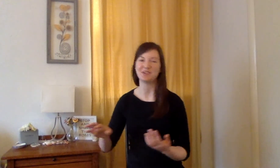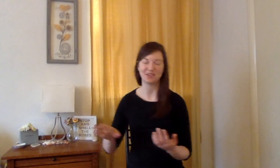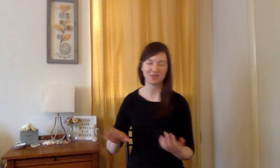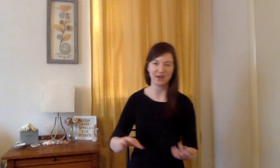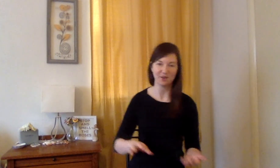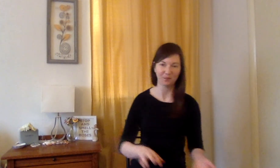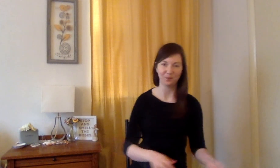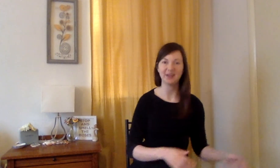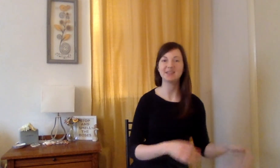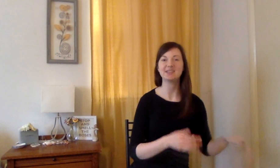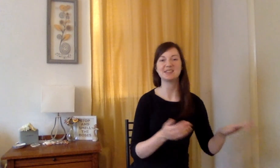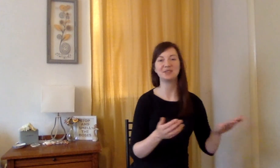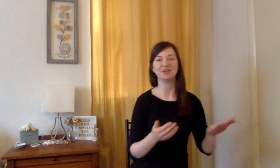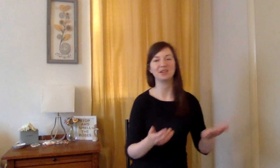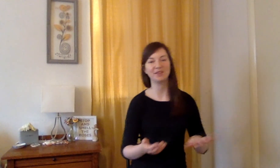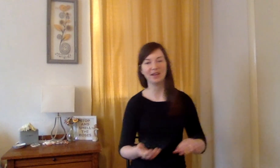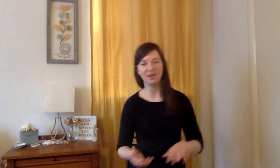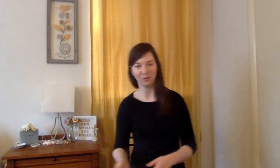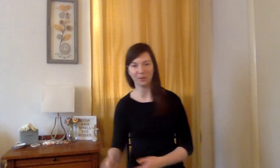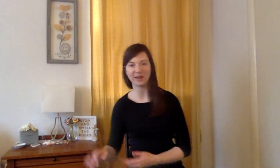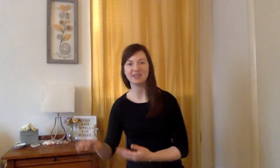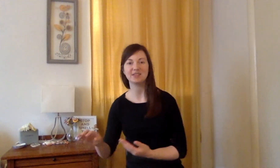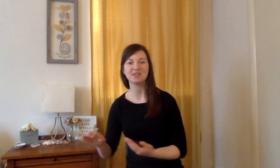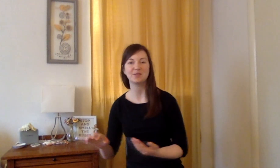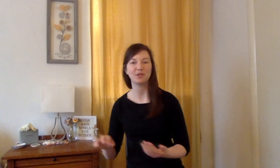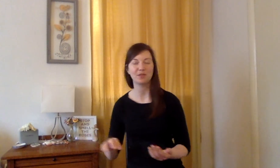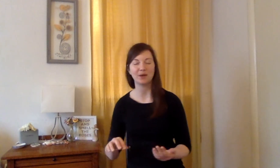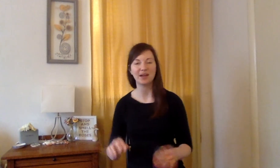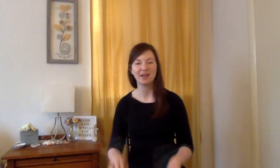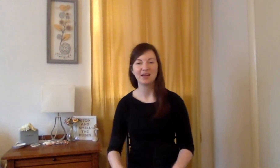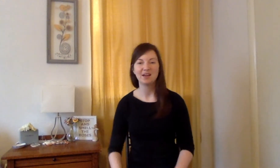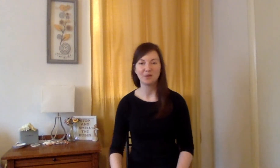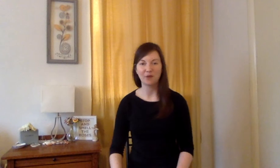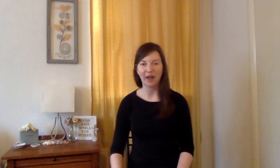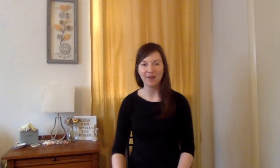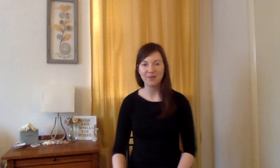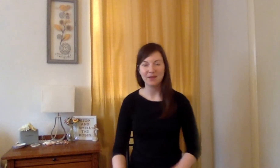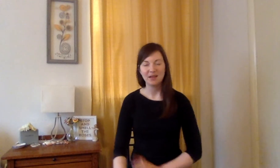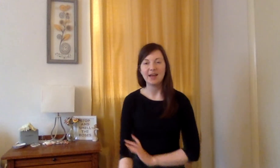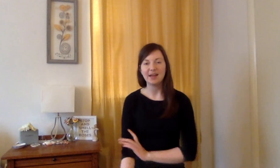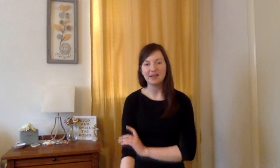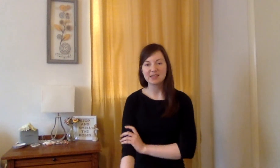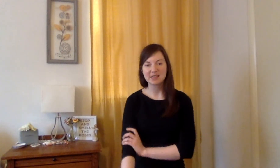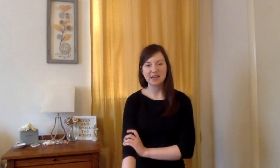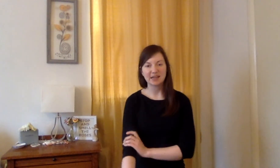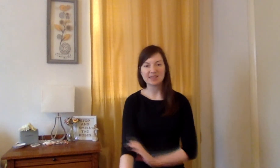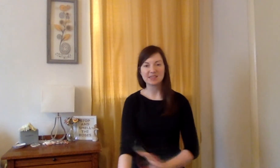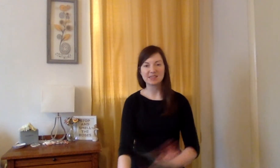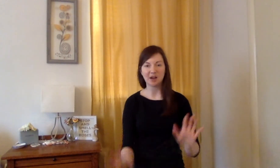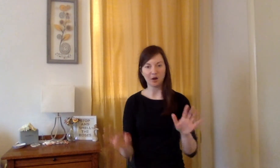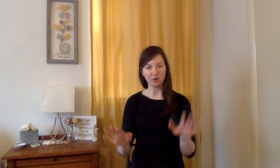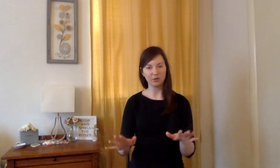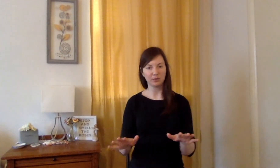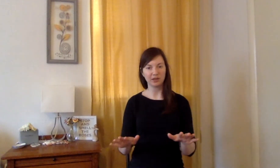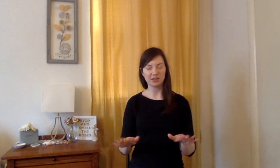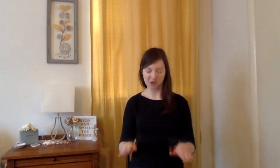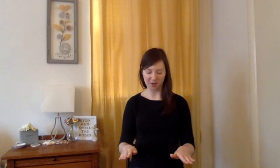3, 1, 2, 3, 1, 2, 3. Okay? And let's take it nice and slow. We're going to start